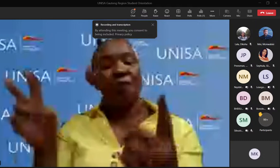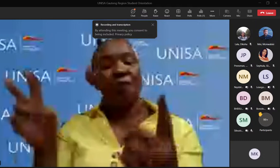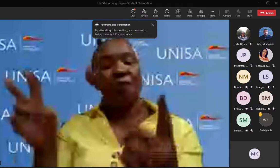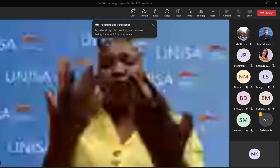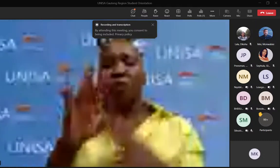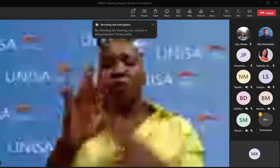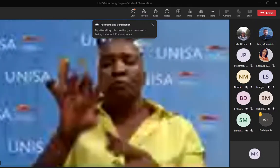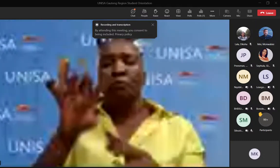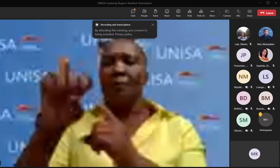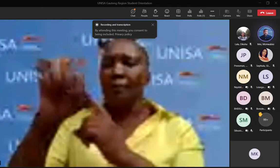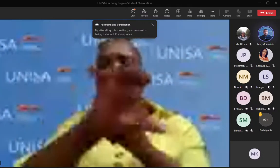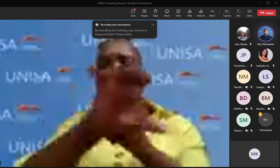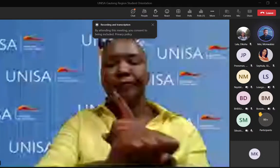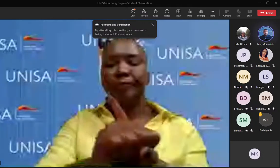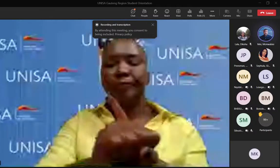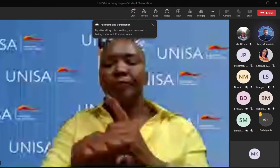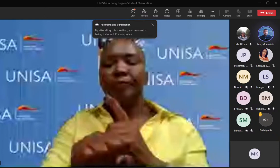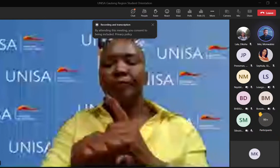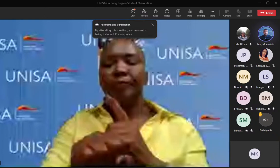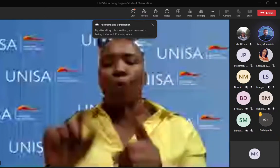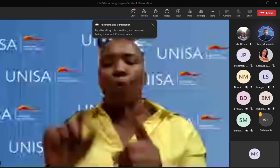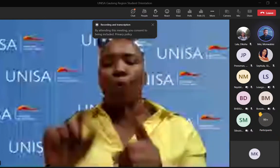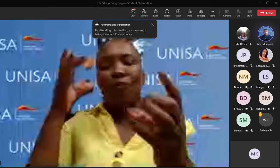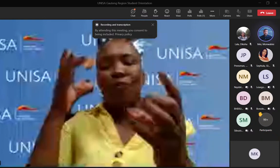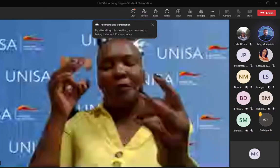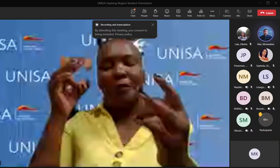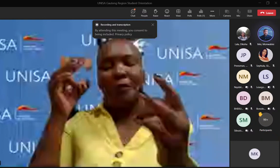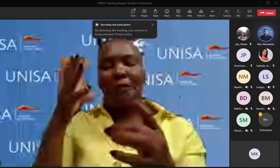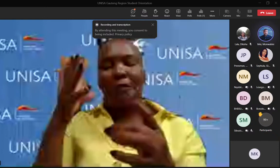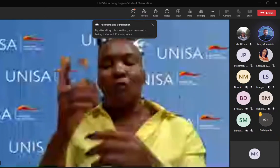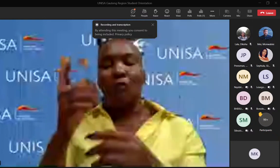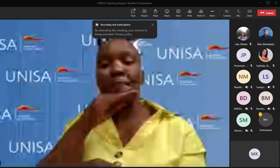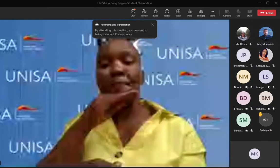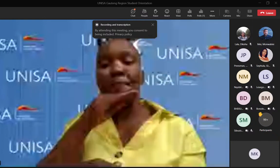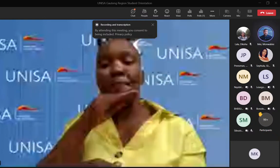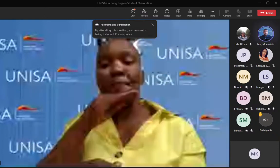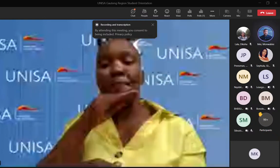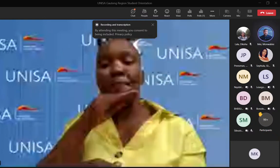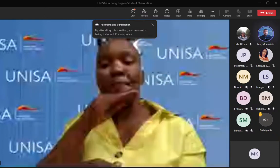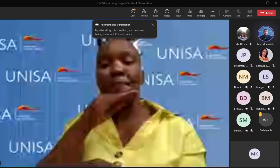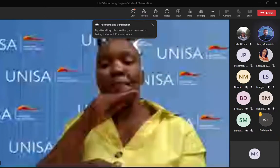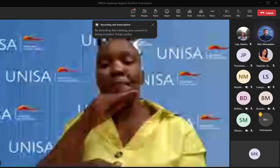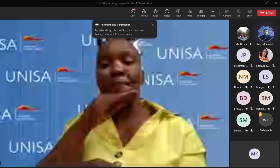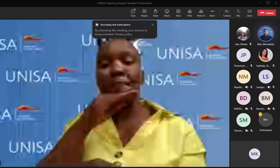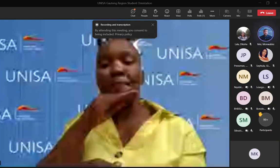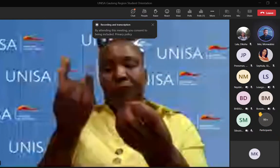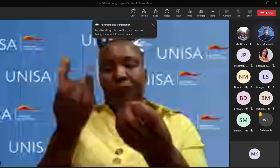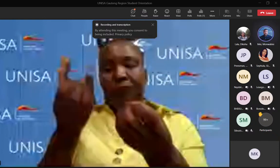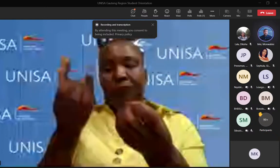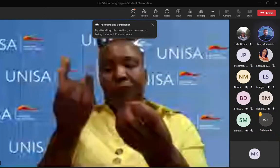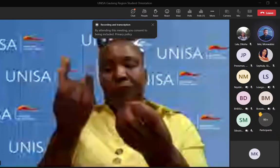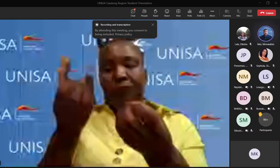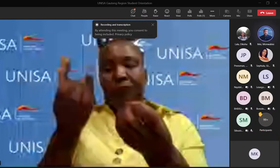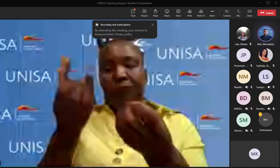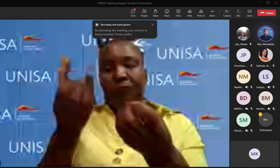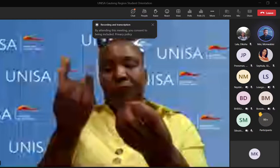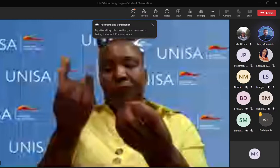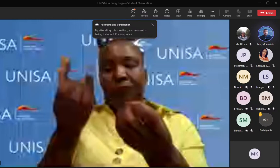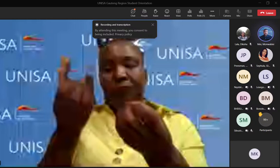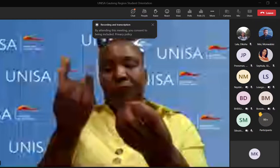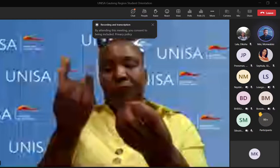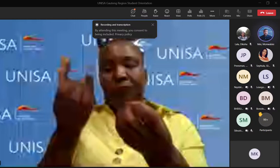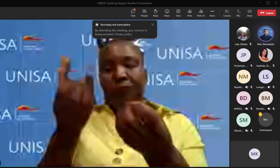all the information that you intended for them to actually understand uh let us see if we do have any hands for any questions